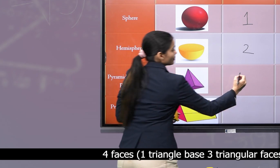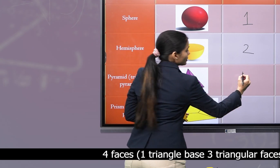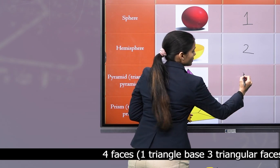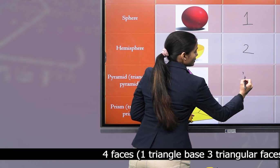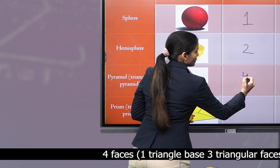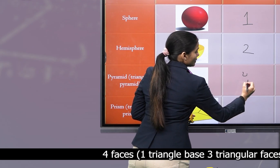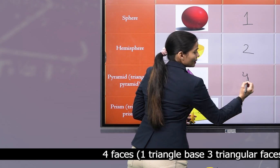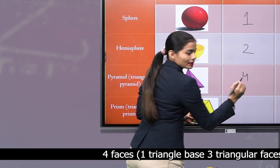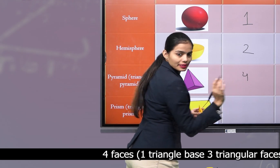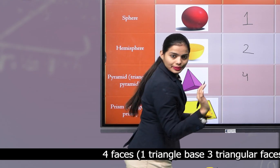faces.